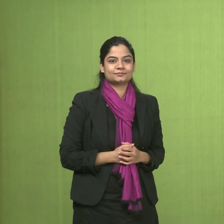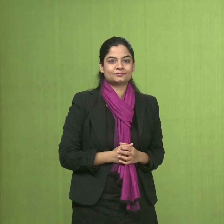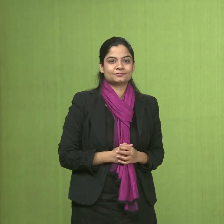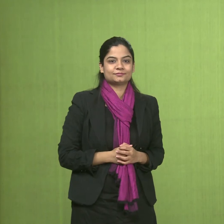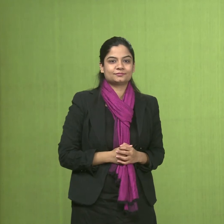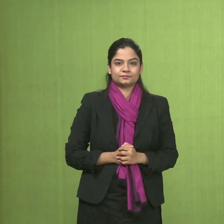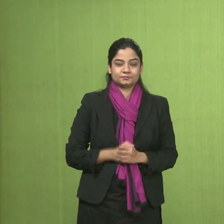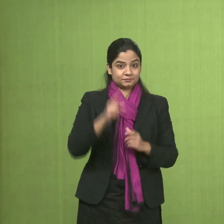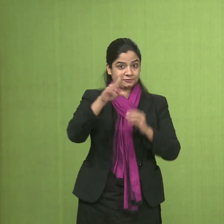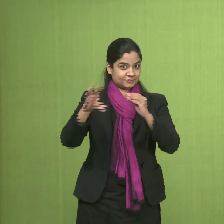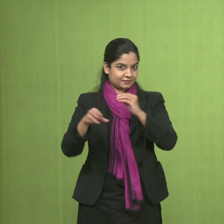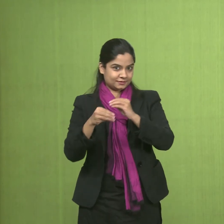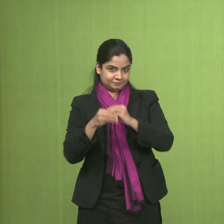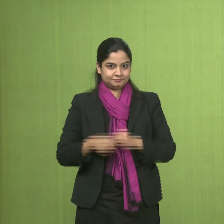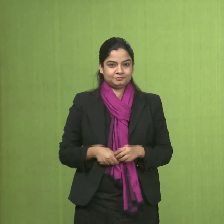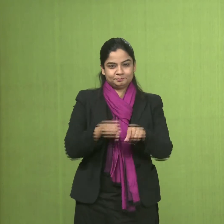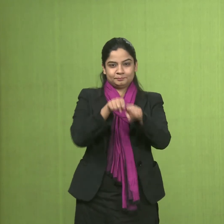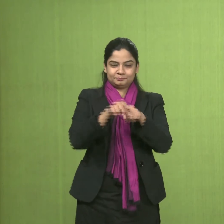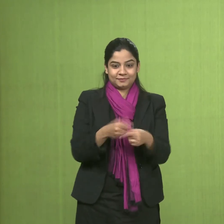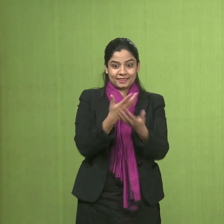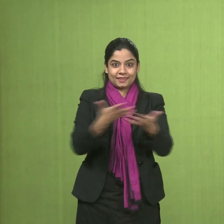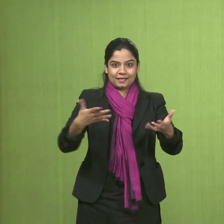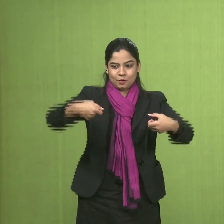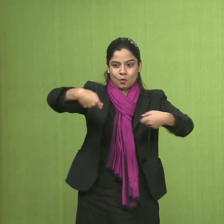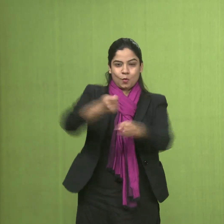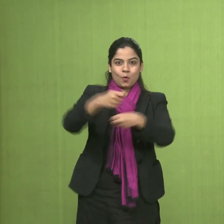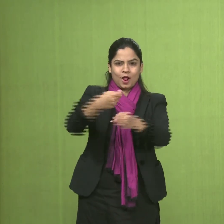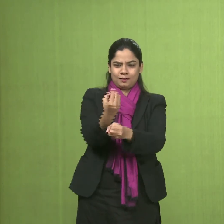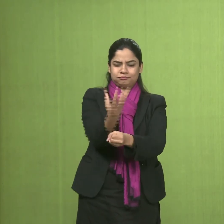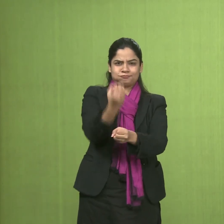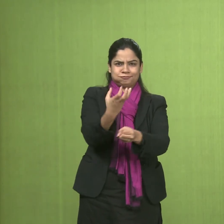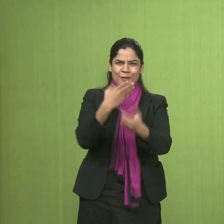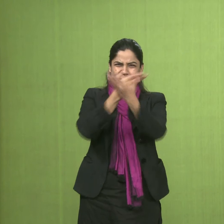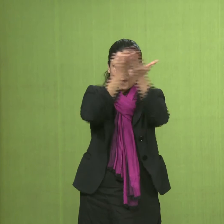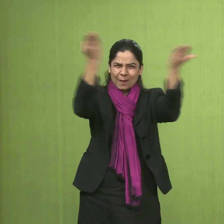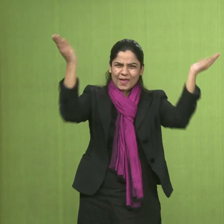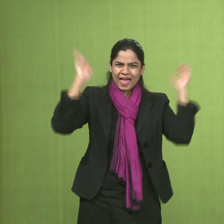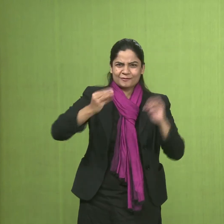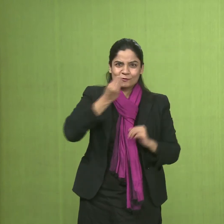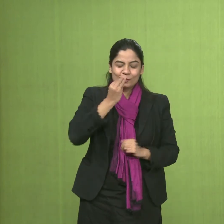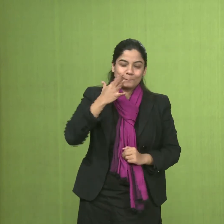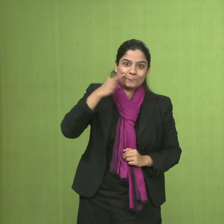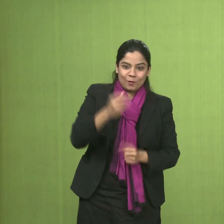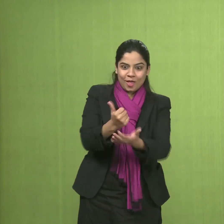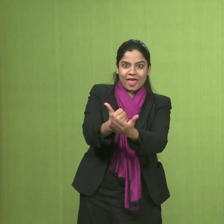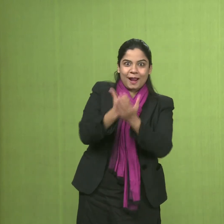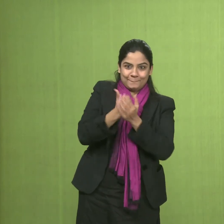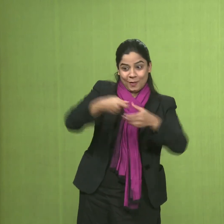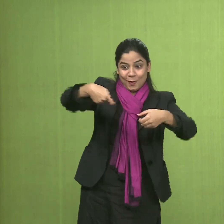that. Let me give you an example. Pressure cooker. Pressure cooker, everyone uses pressure cooker because it really